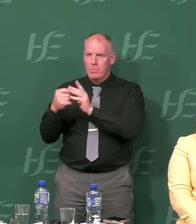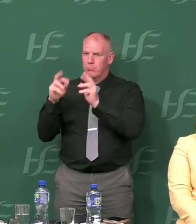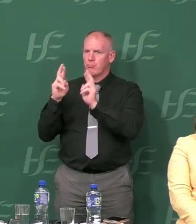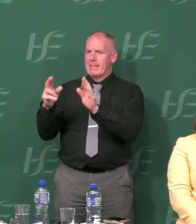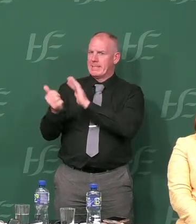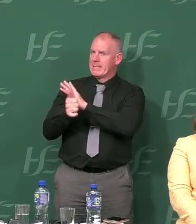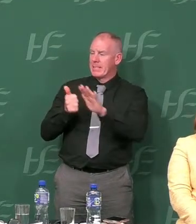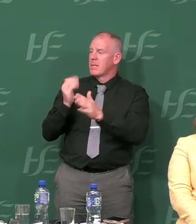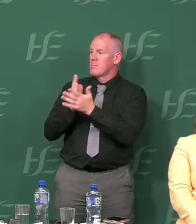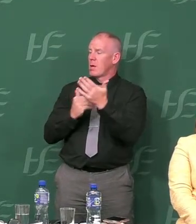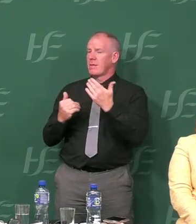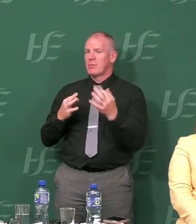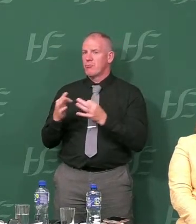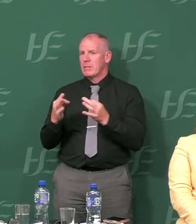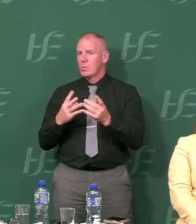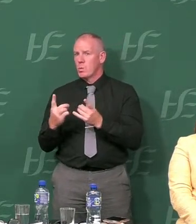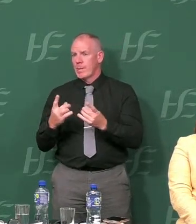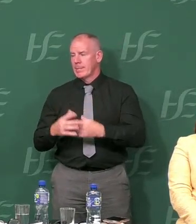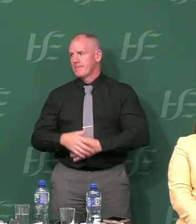our strategy.